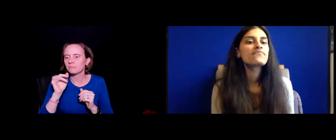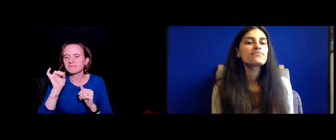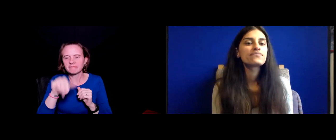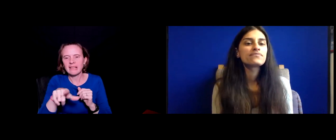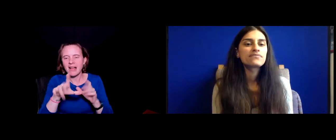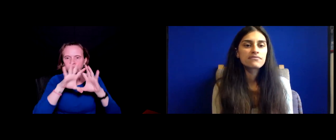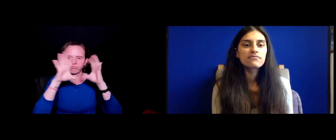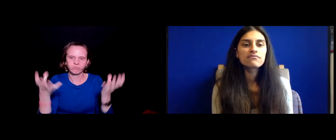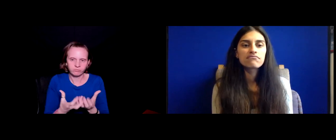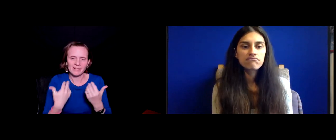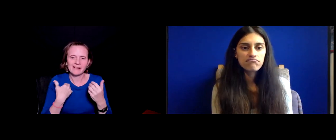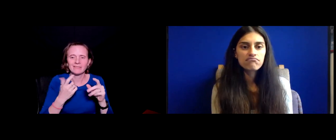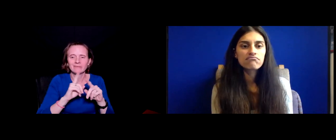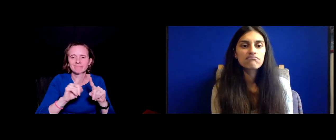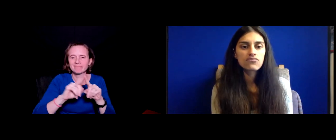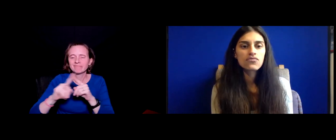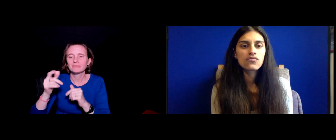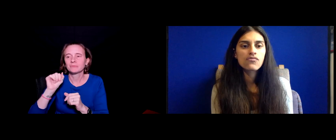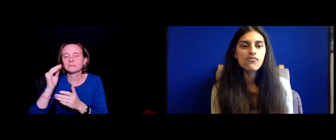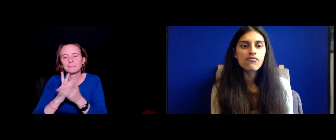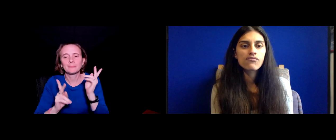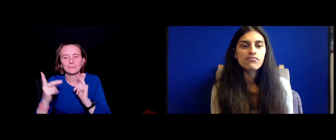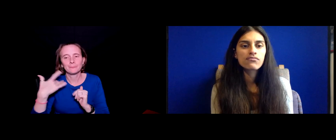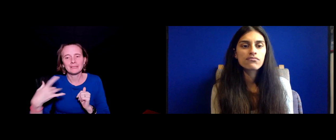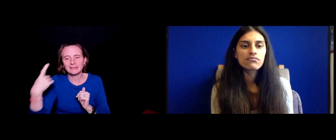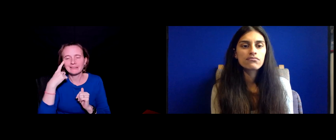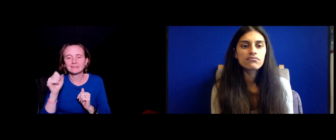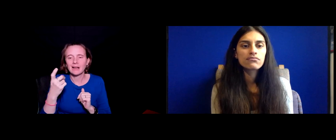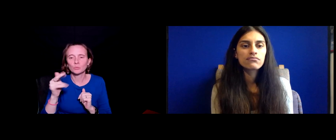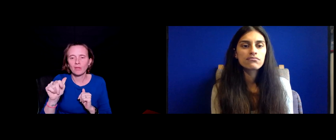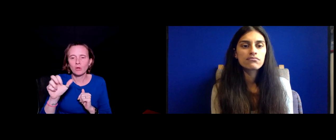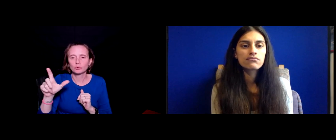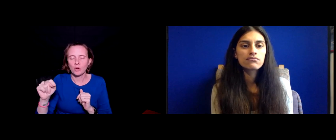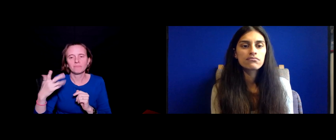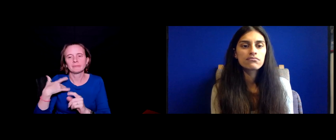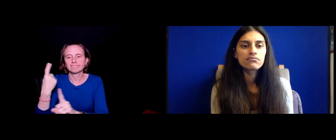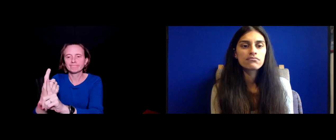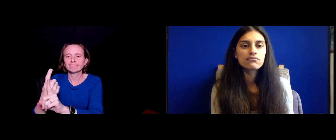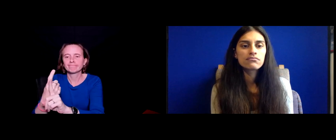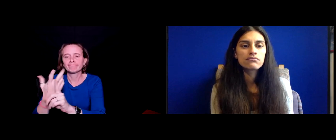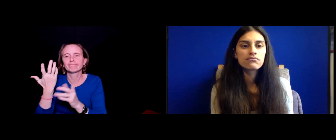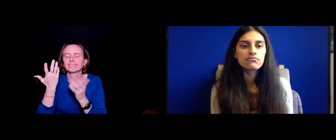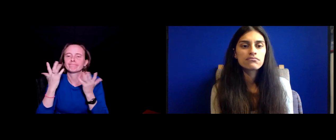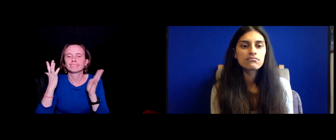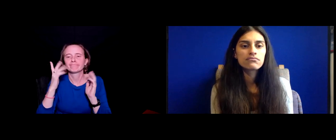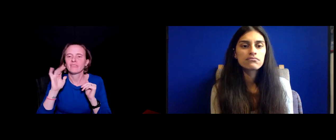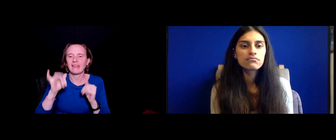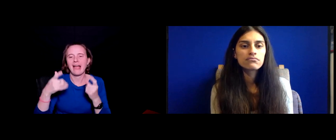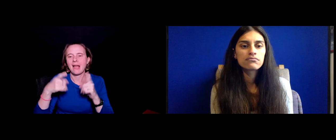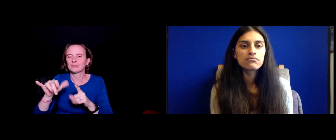them pleasure. But again, they don't have connections with people, but they are basically snooping to see what people are